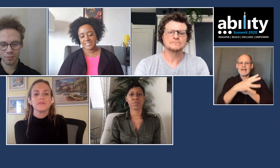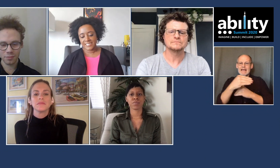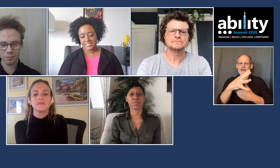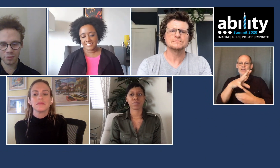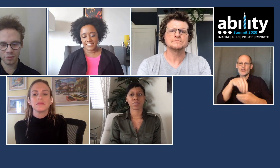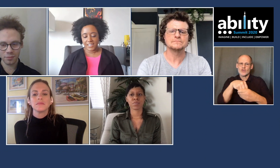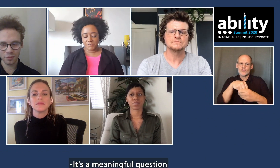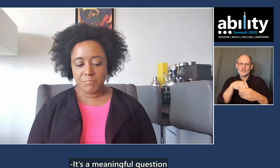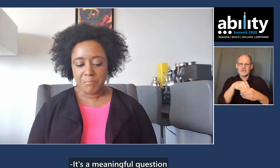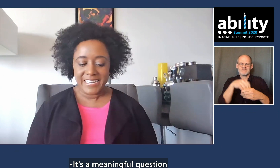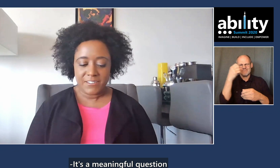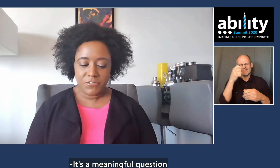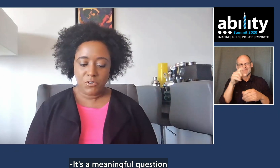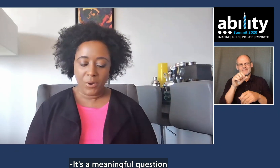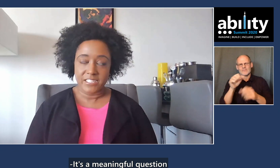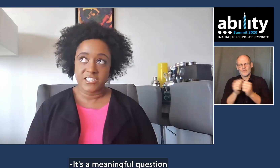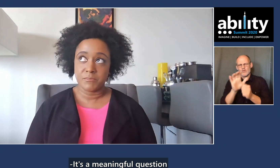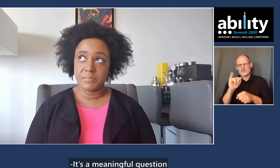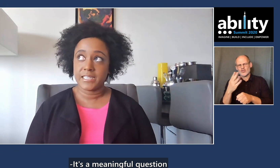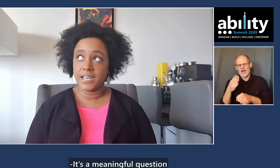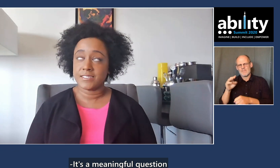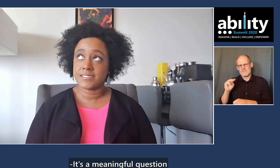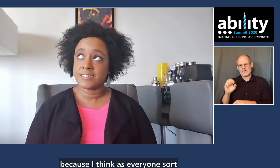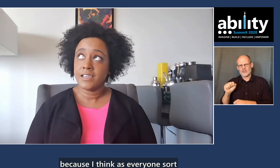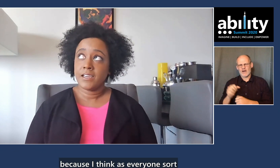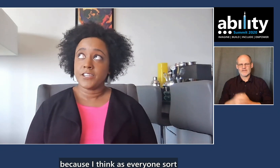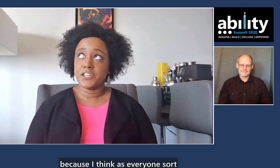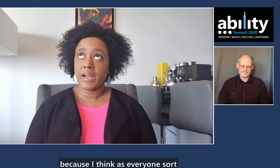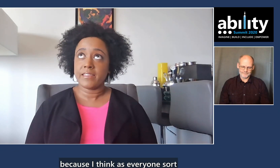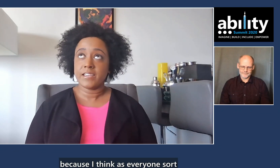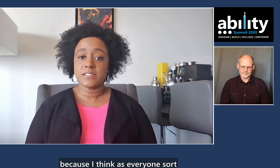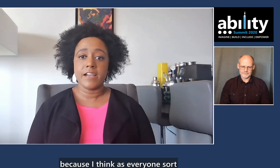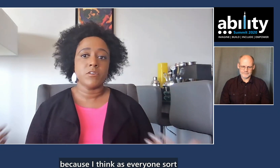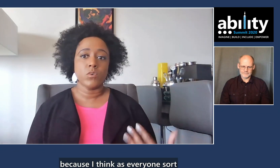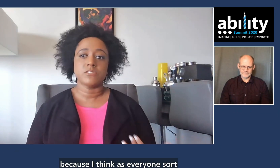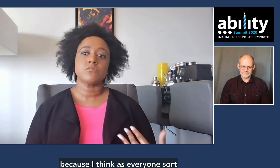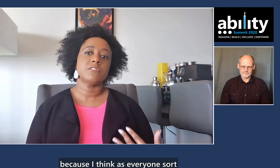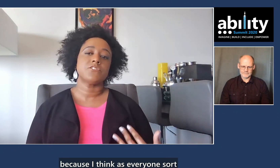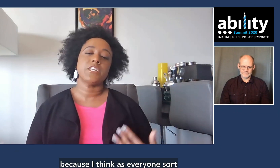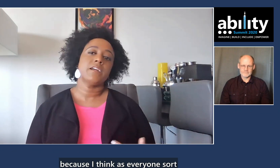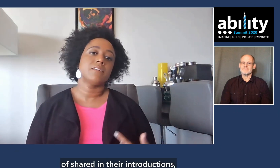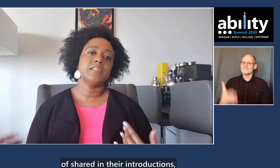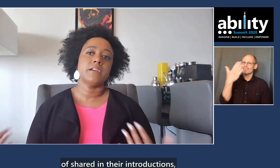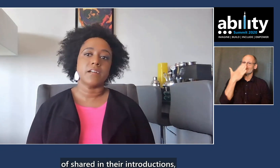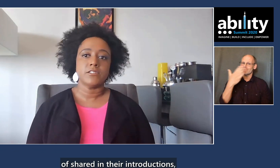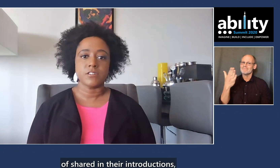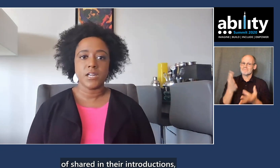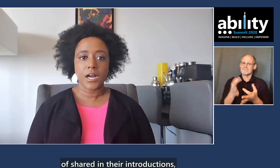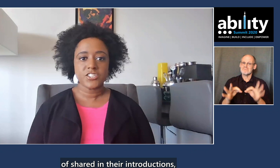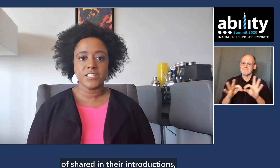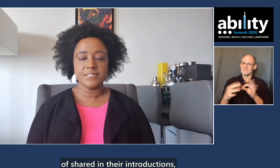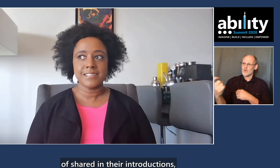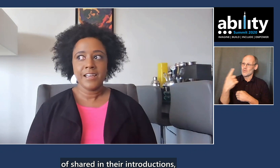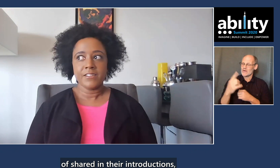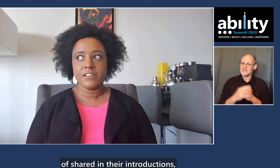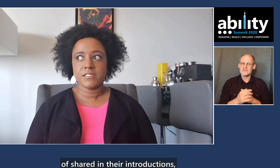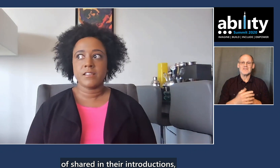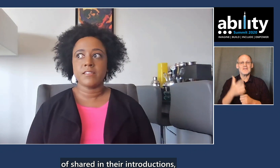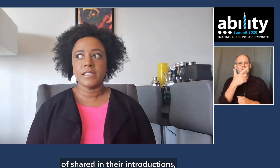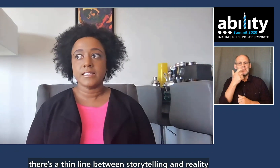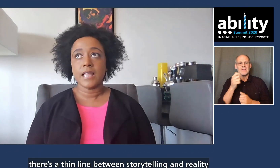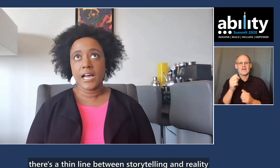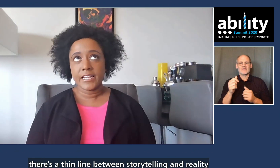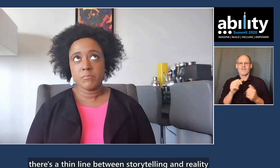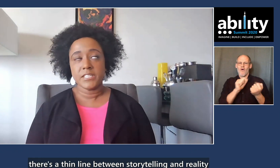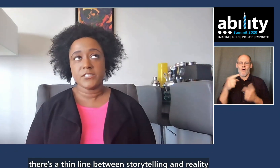Yeah, it's a meaningful question because, I think as everyone sort of shared in their introductions,